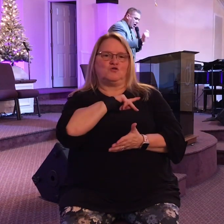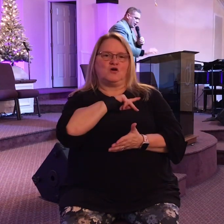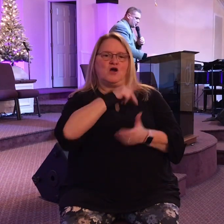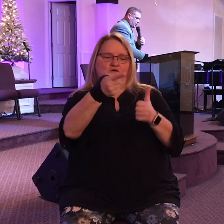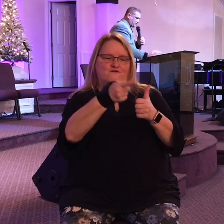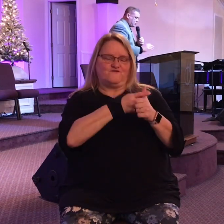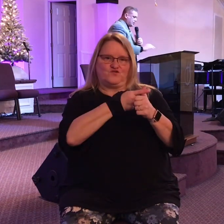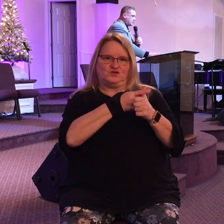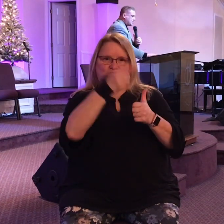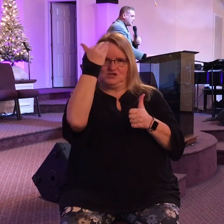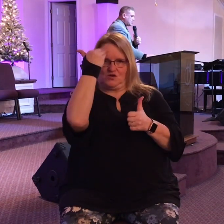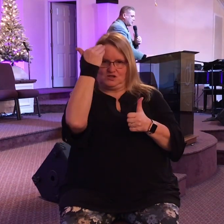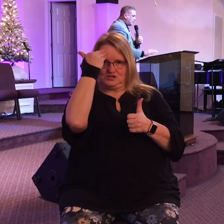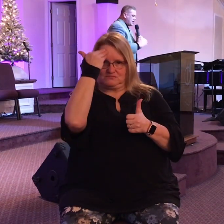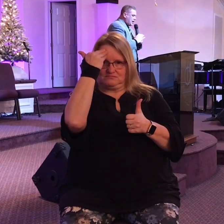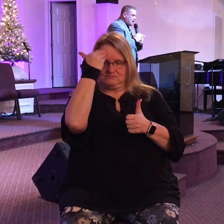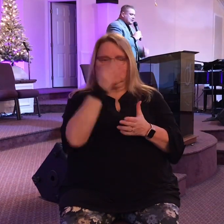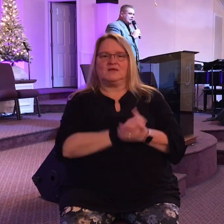first-hand knowledge of something.